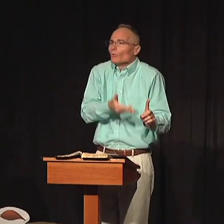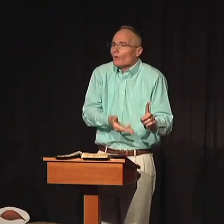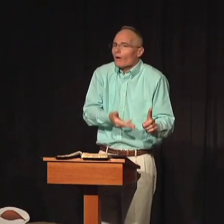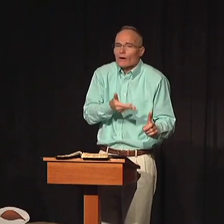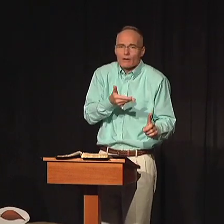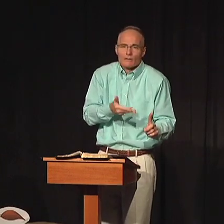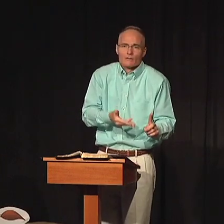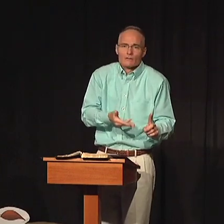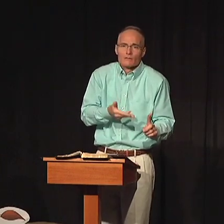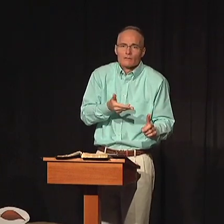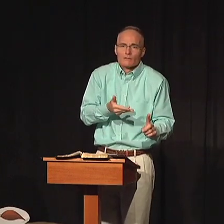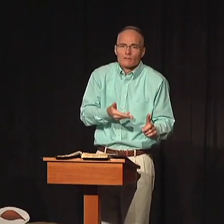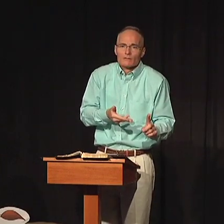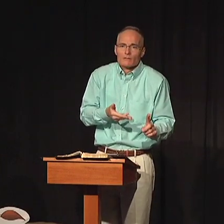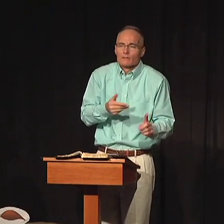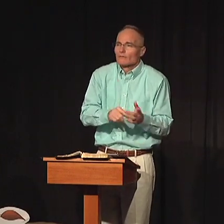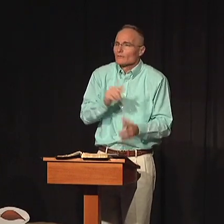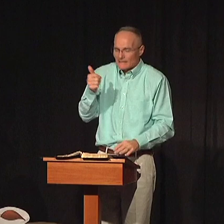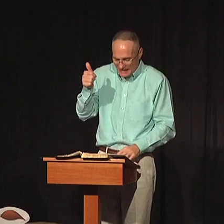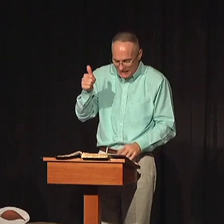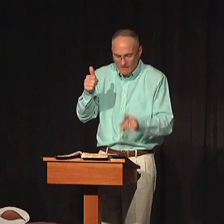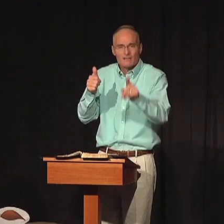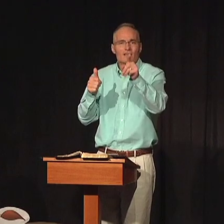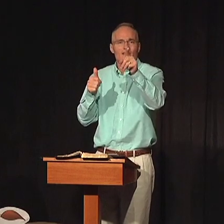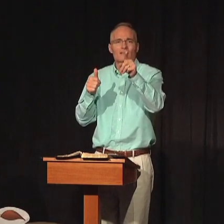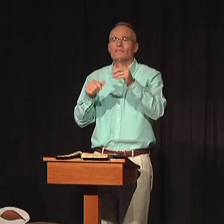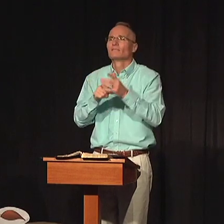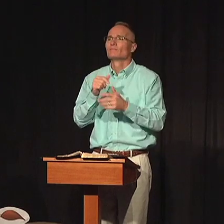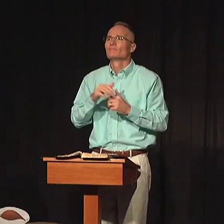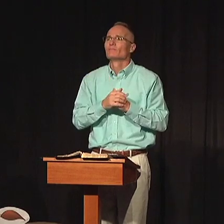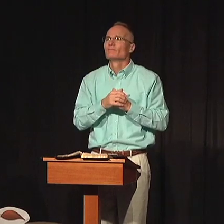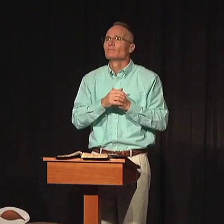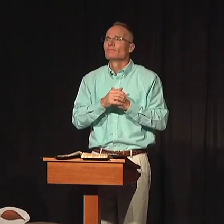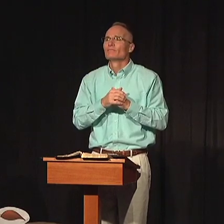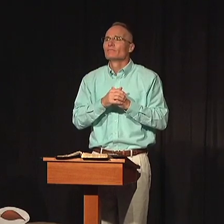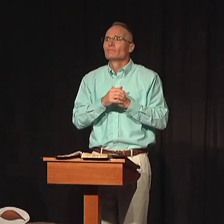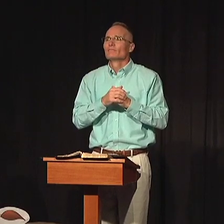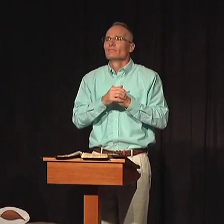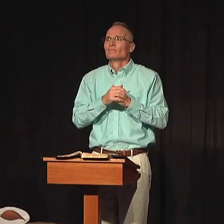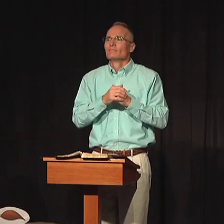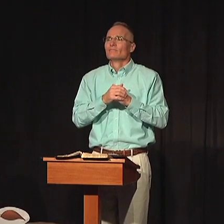Don't forget who you are. In verse 10,